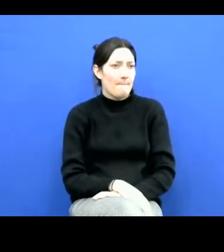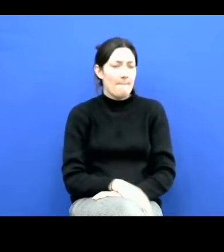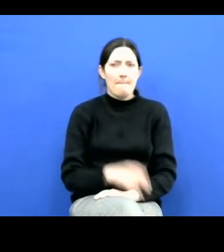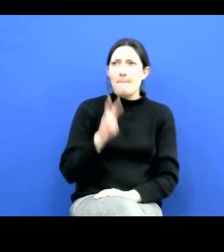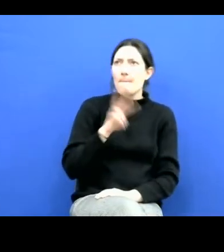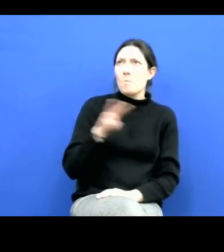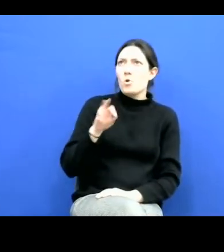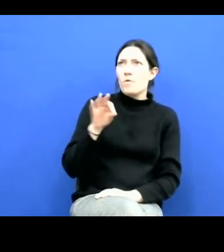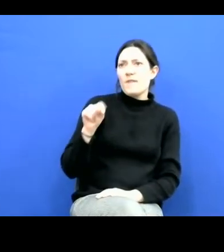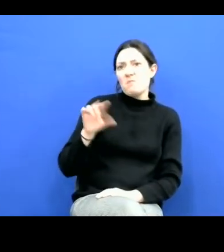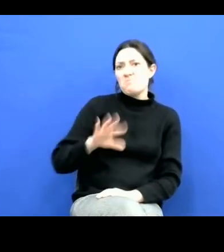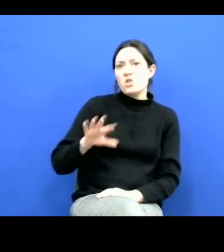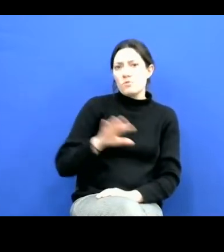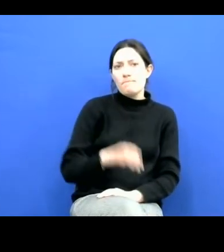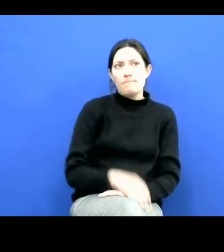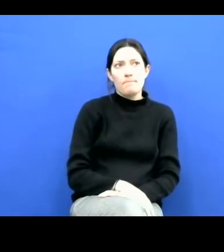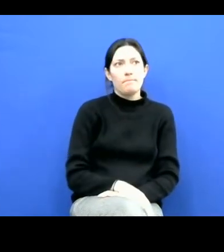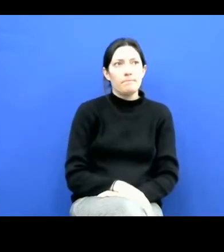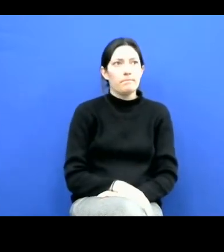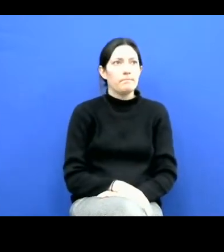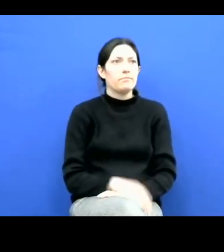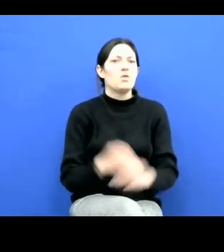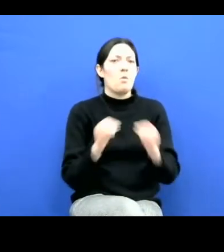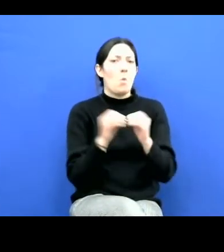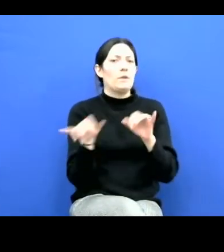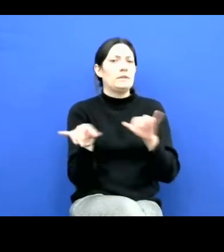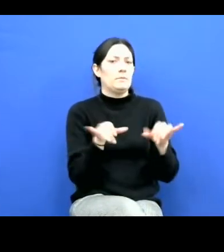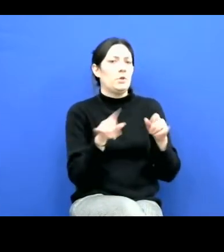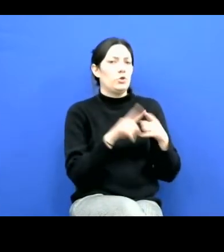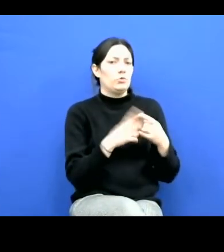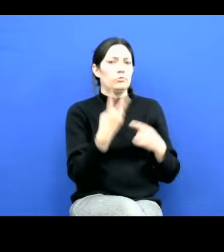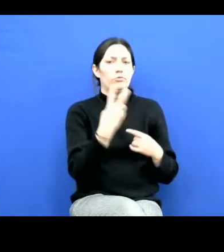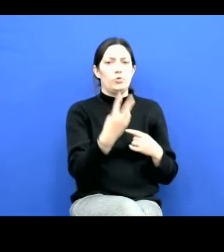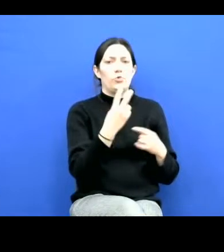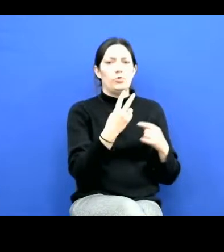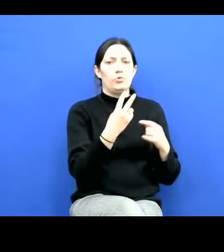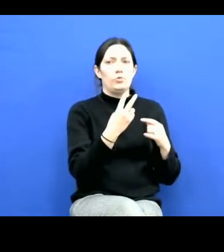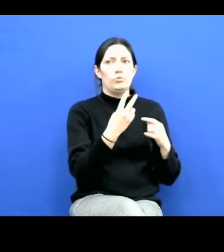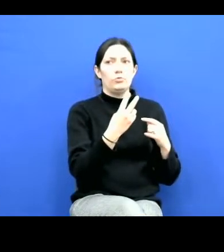22 feet high. So more similar to a 2-story height.